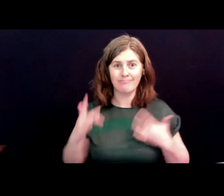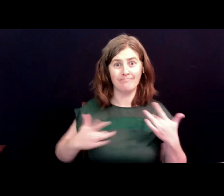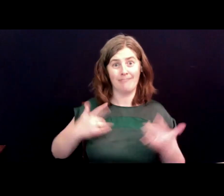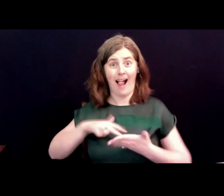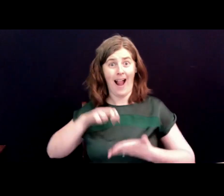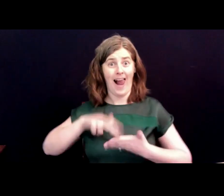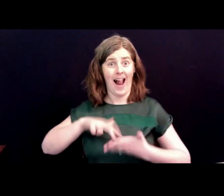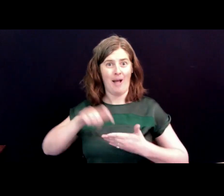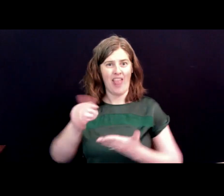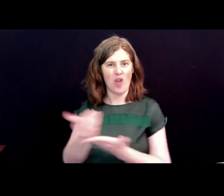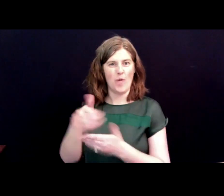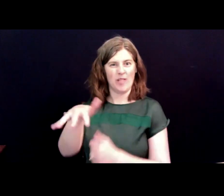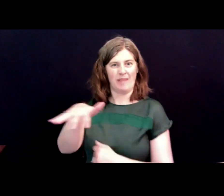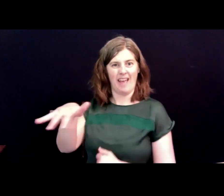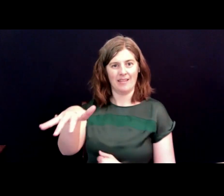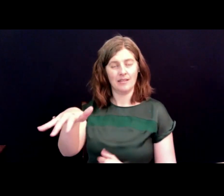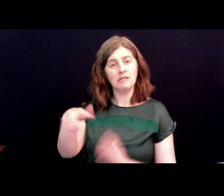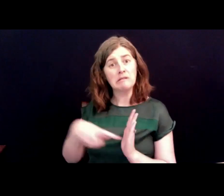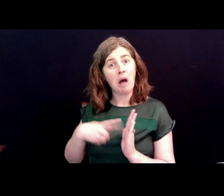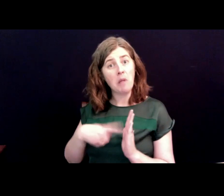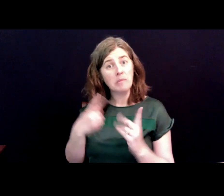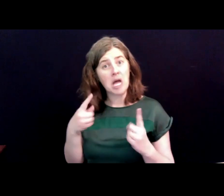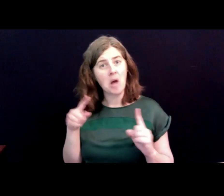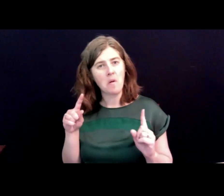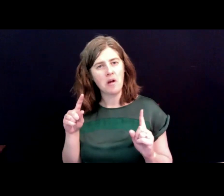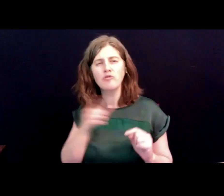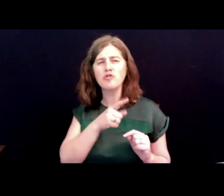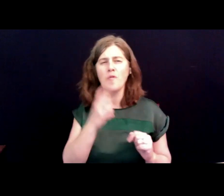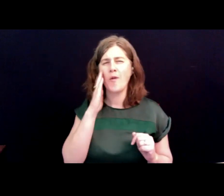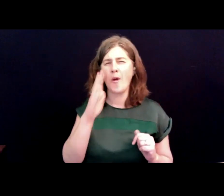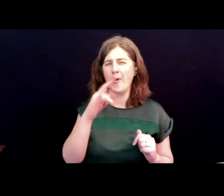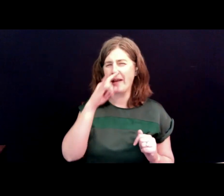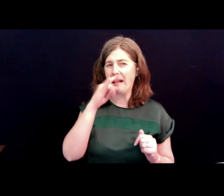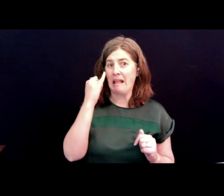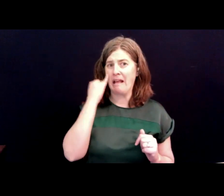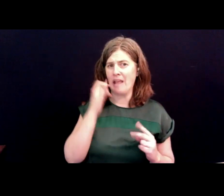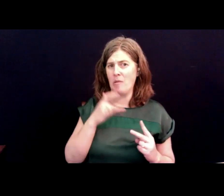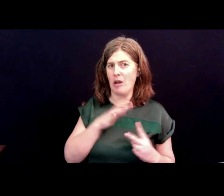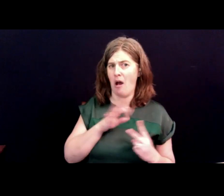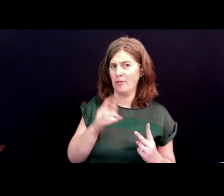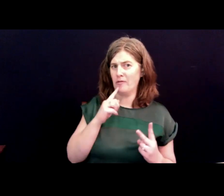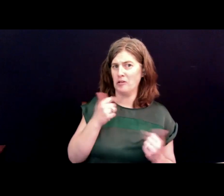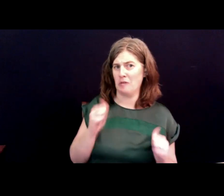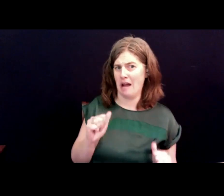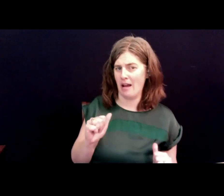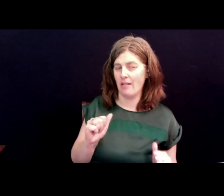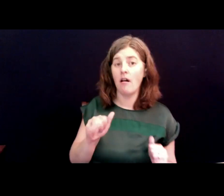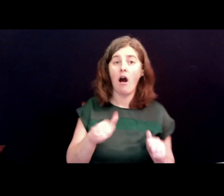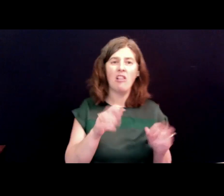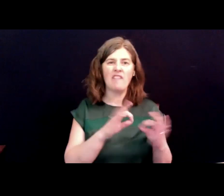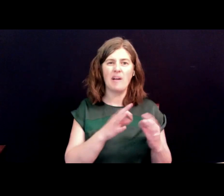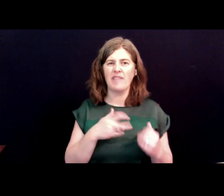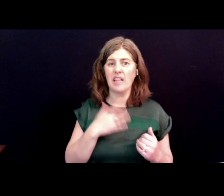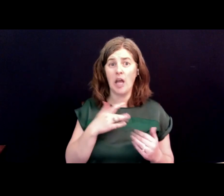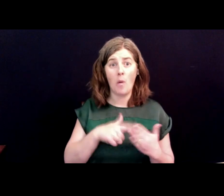about that new space. Sometimes that works. You'll know your kid best, whether that's going to be an option or not. I have other families who feel like what would